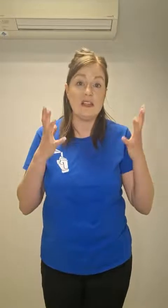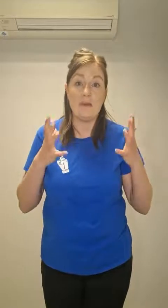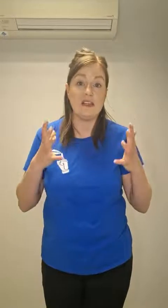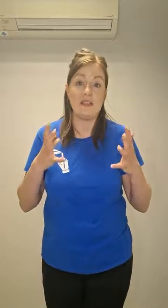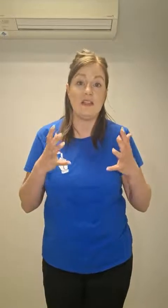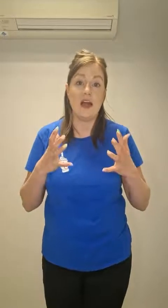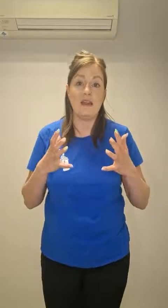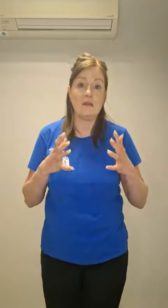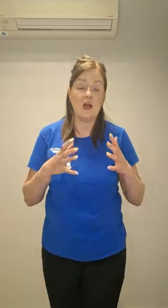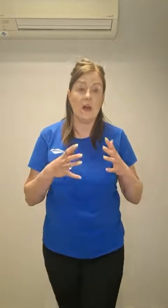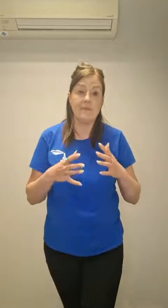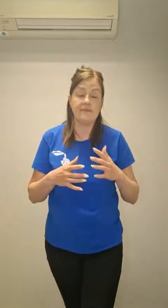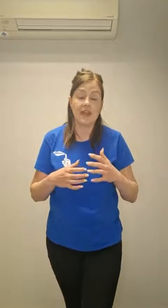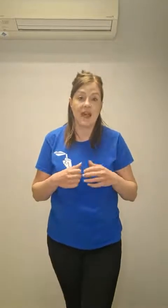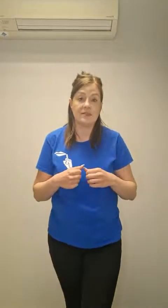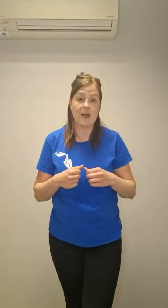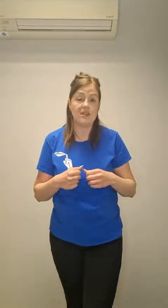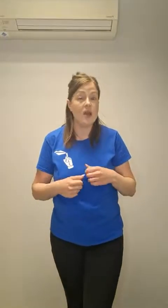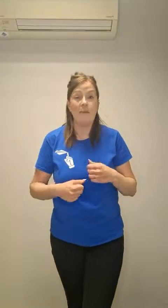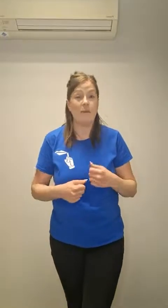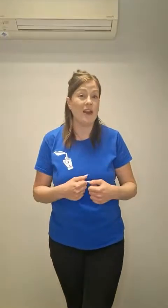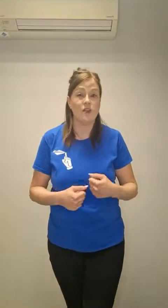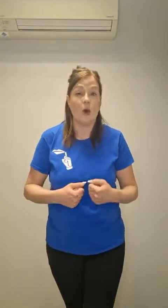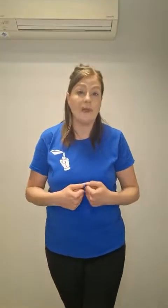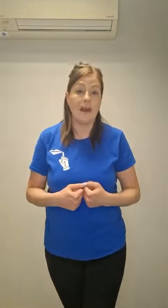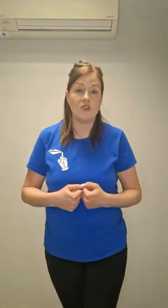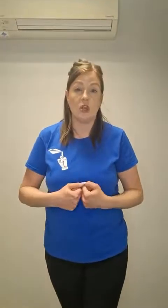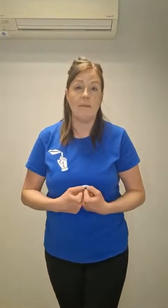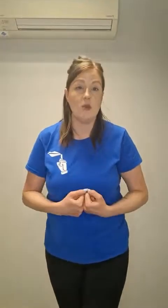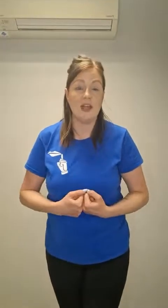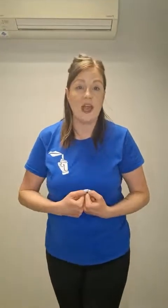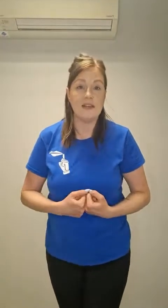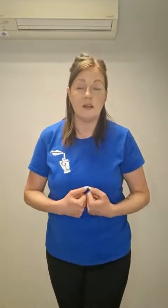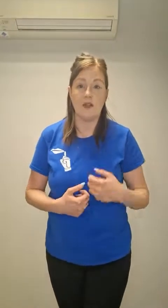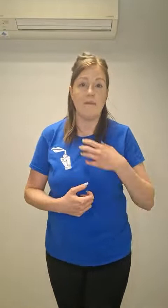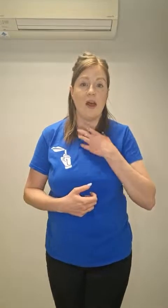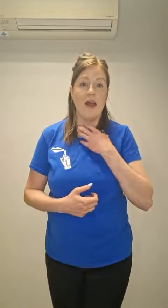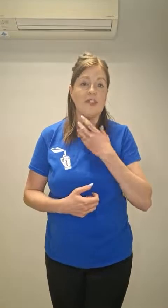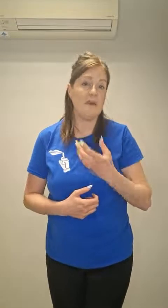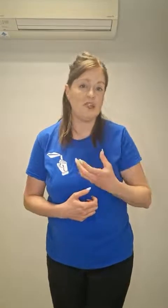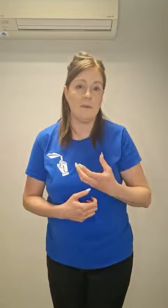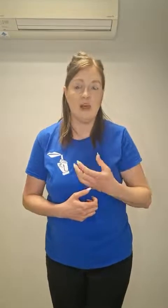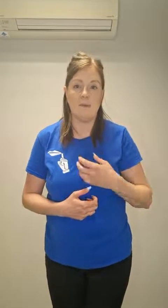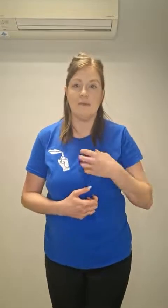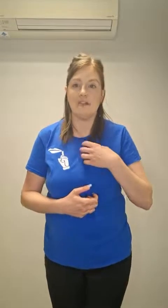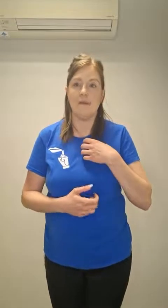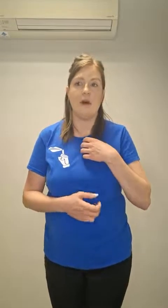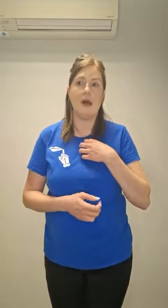mentis in that aspect, but might not be able to communicate. So they might have speech impediments, they might be